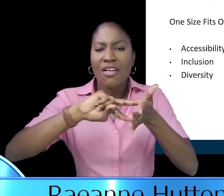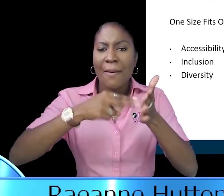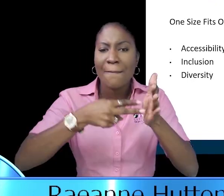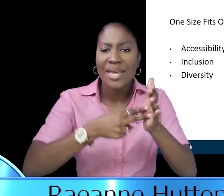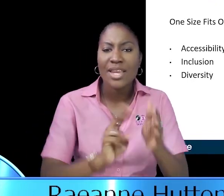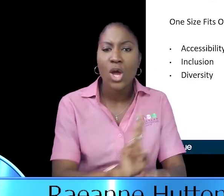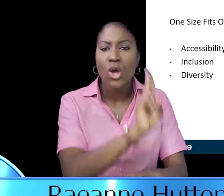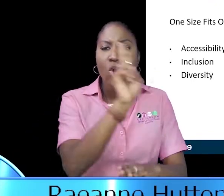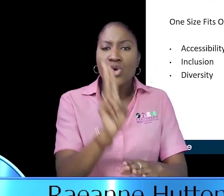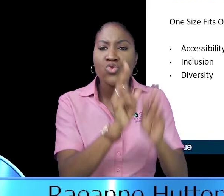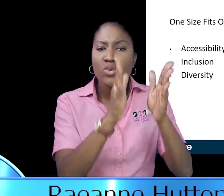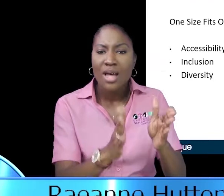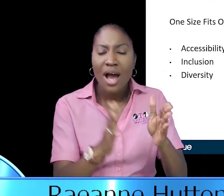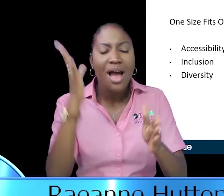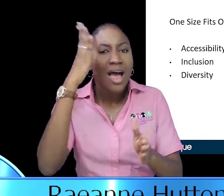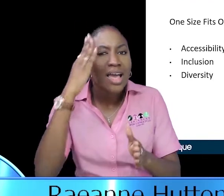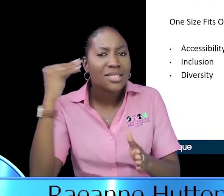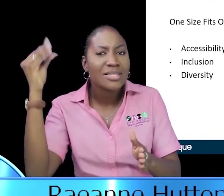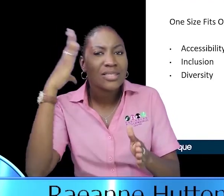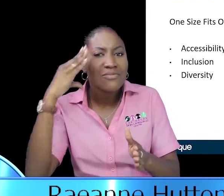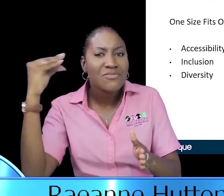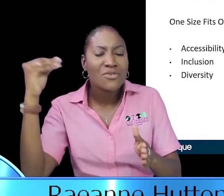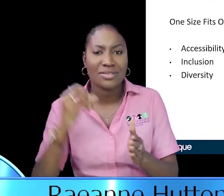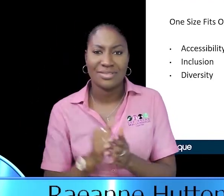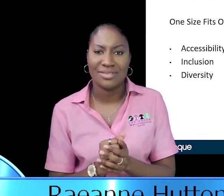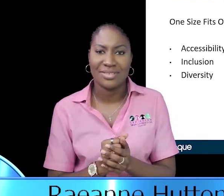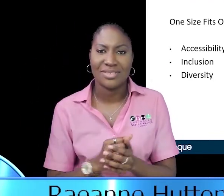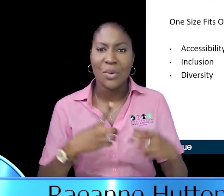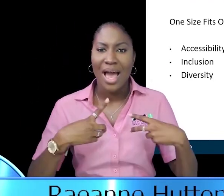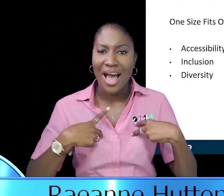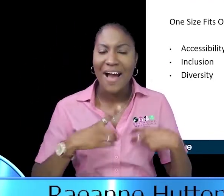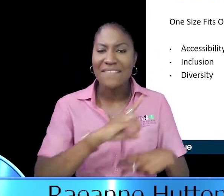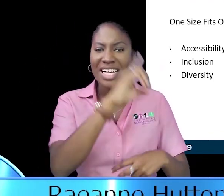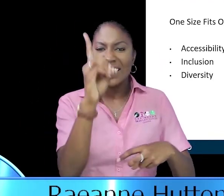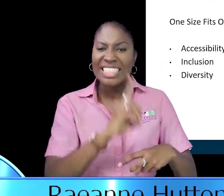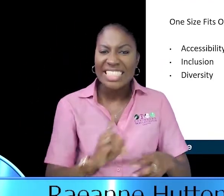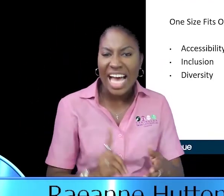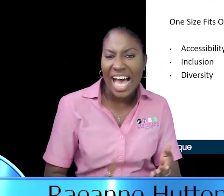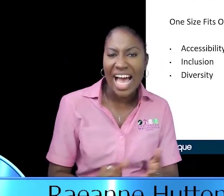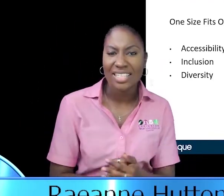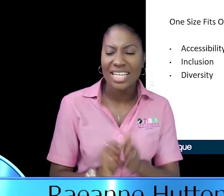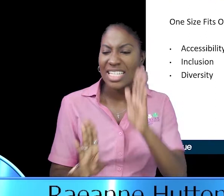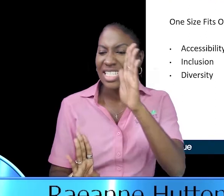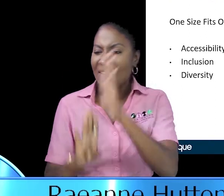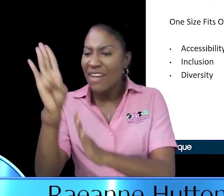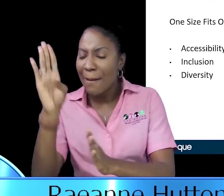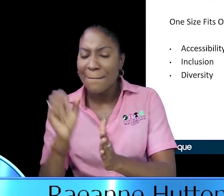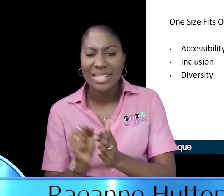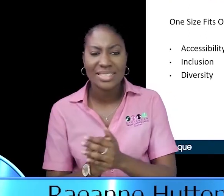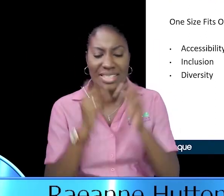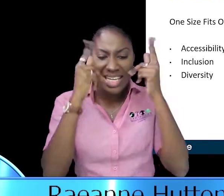experience. And this is a lot of folks in design. So you have design, development,